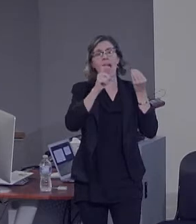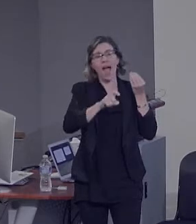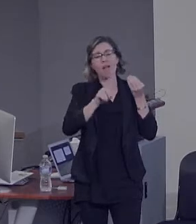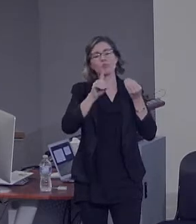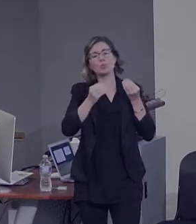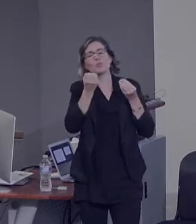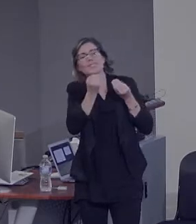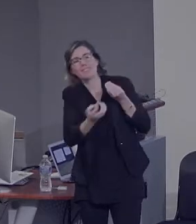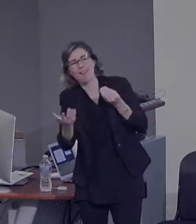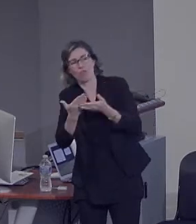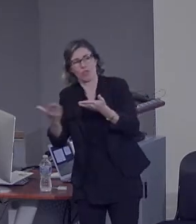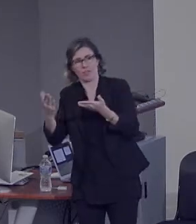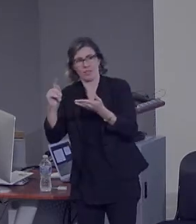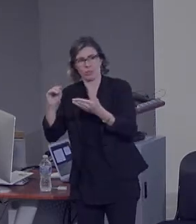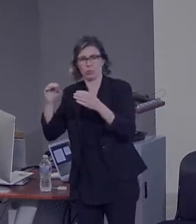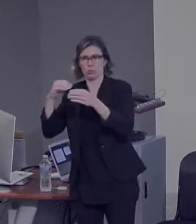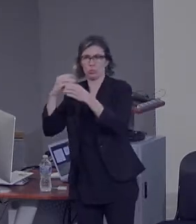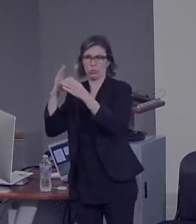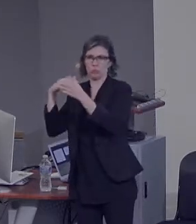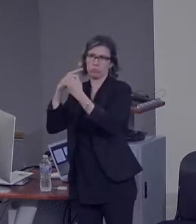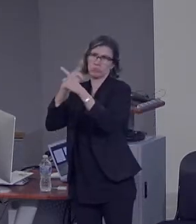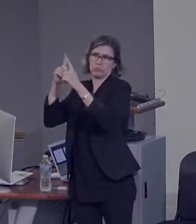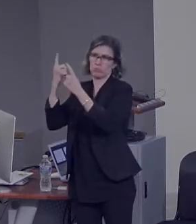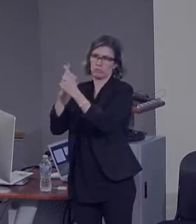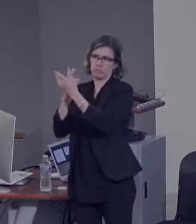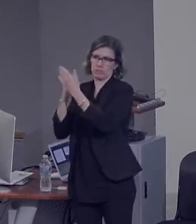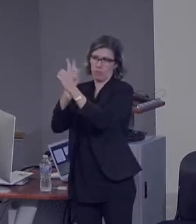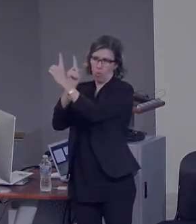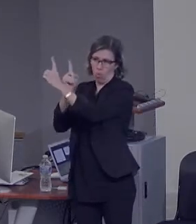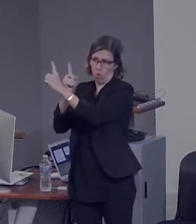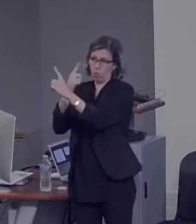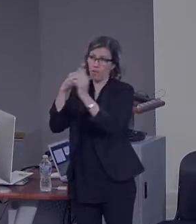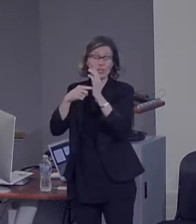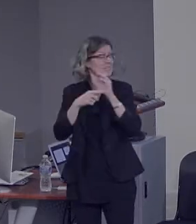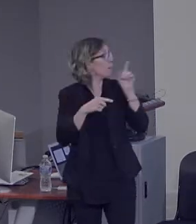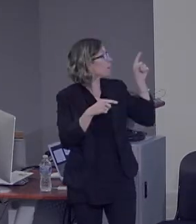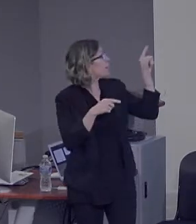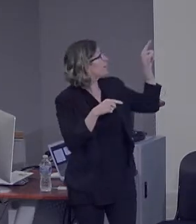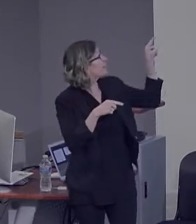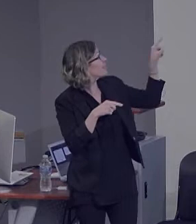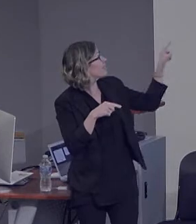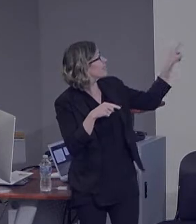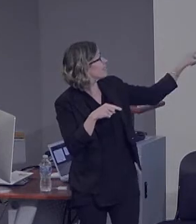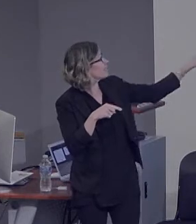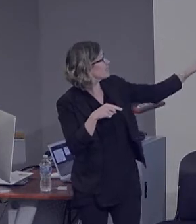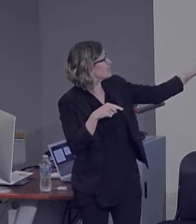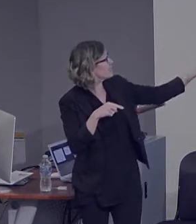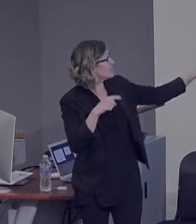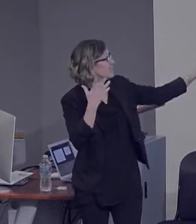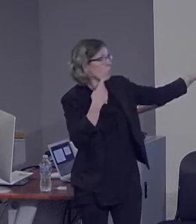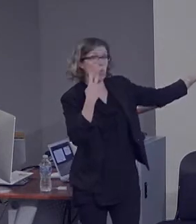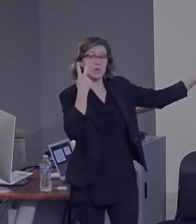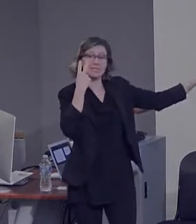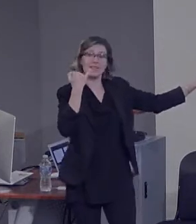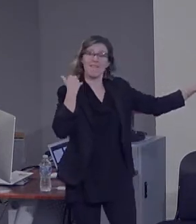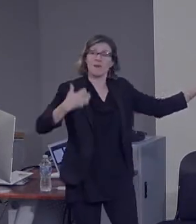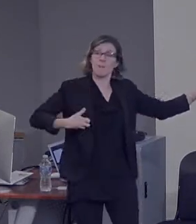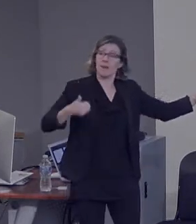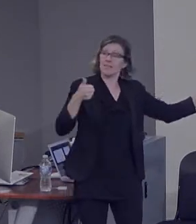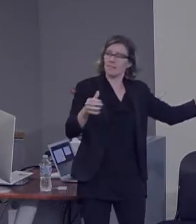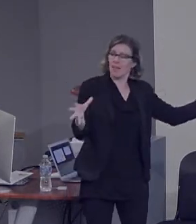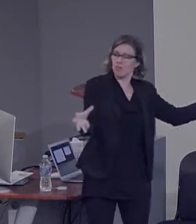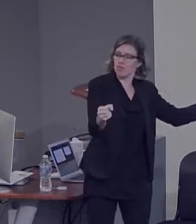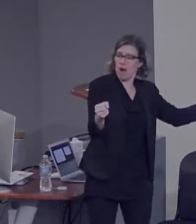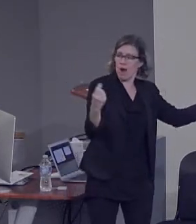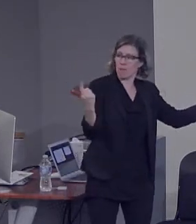goal. So in other words, this neuron here, for example, encodes grasping. Grasping done with the